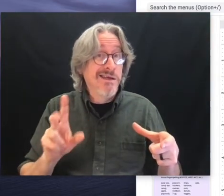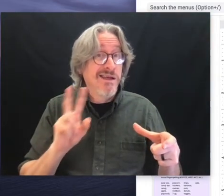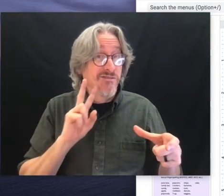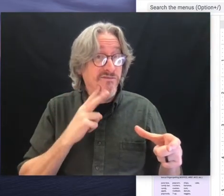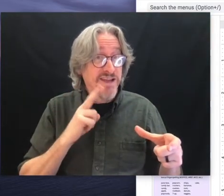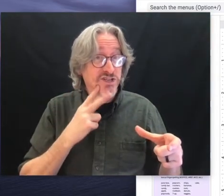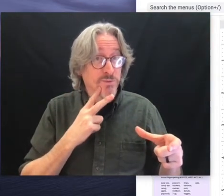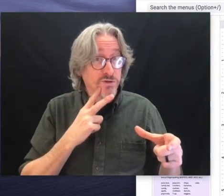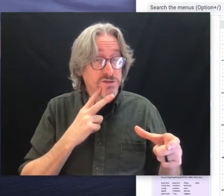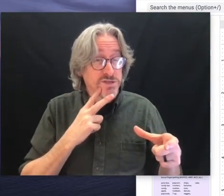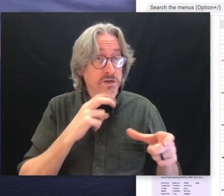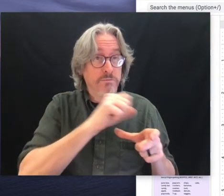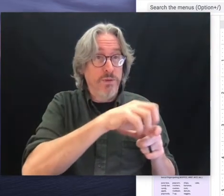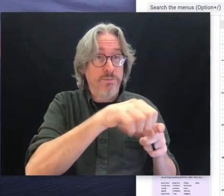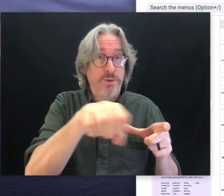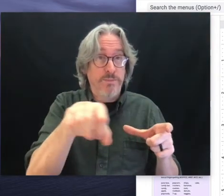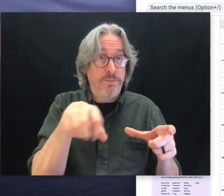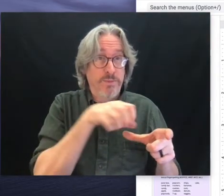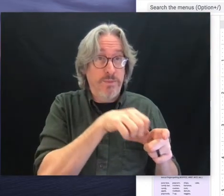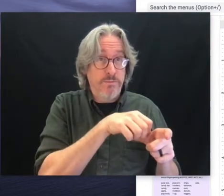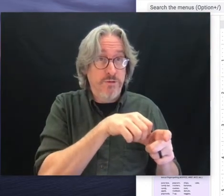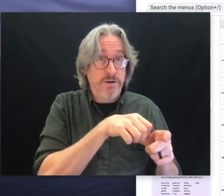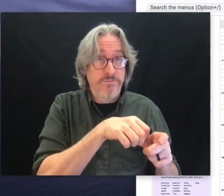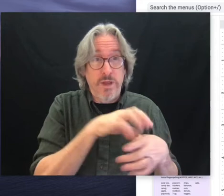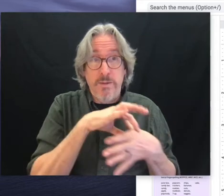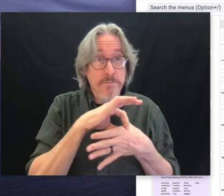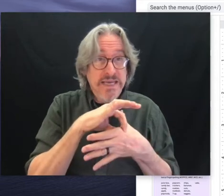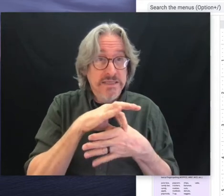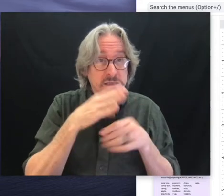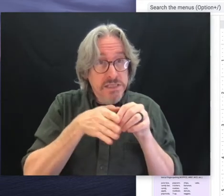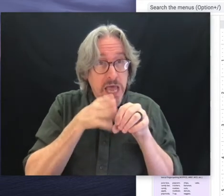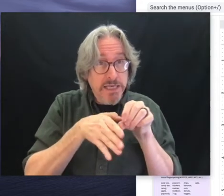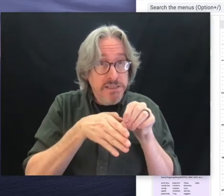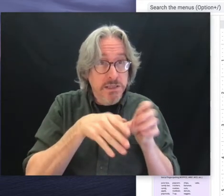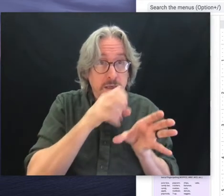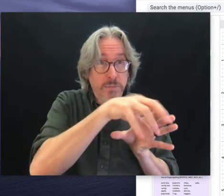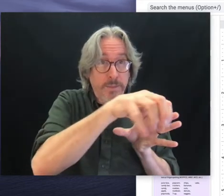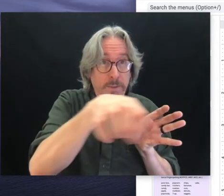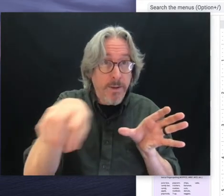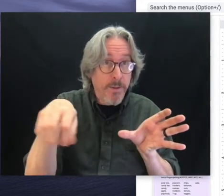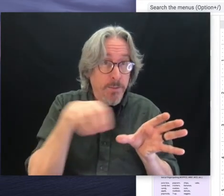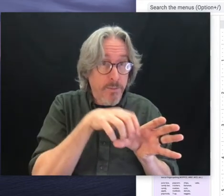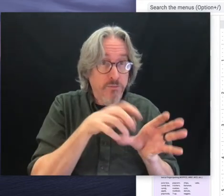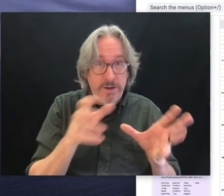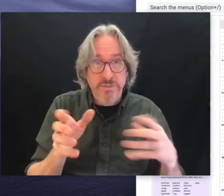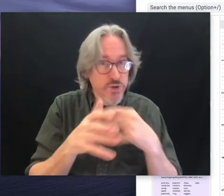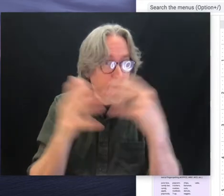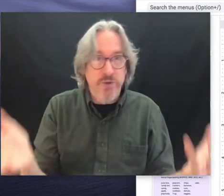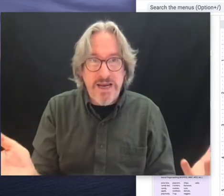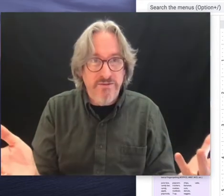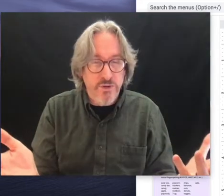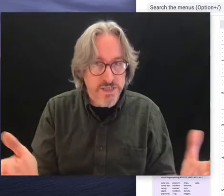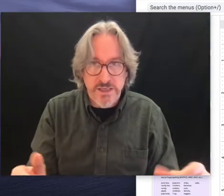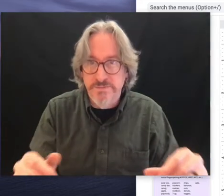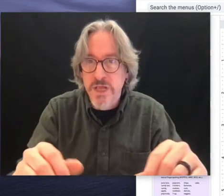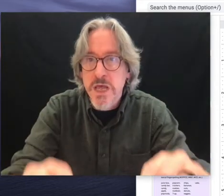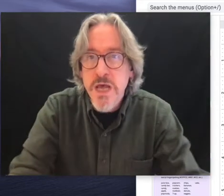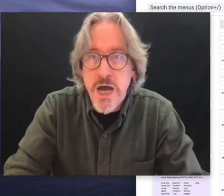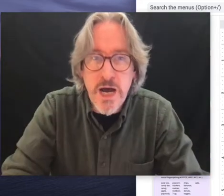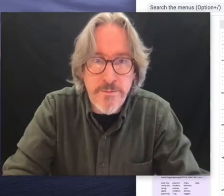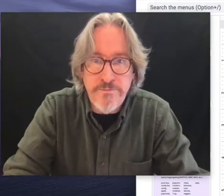Tray, vegetables, bum, bum, bum, bum, bum, bum, bum, right? Meat sliced, bum, bum, bum, bum, bum, bum, bum, right? So you can do any of those